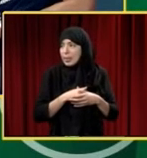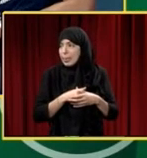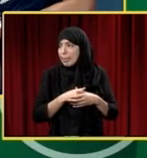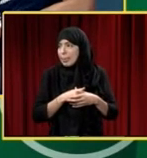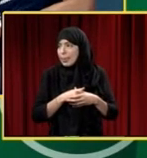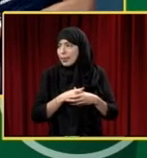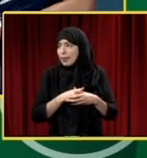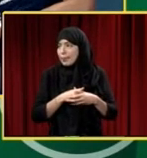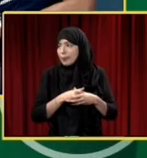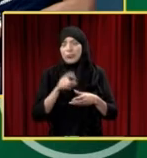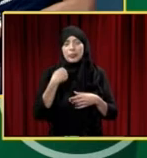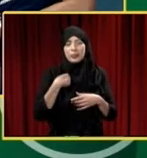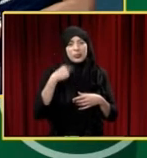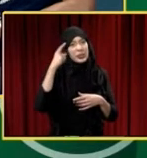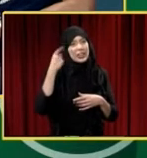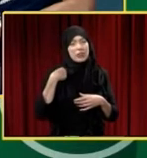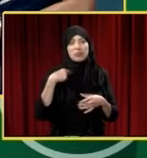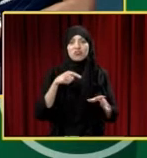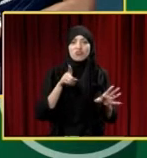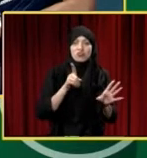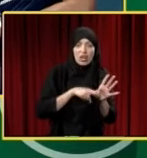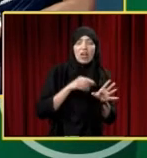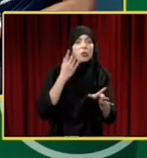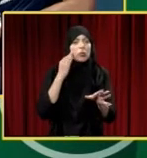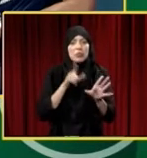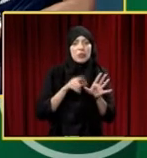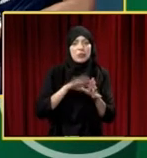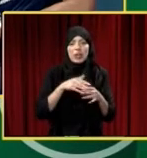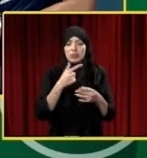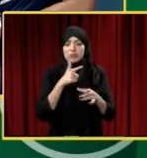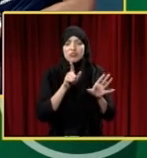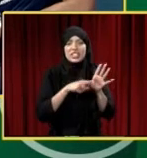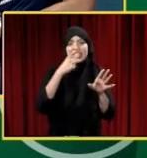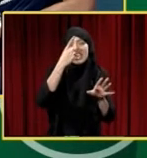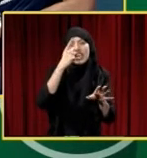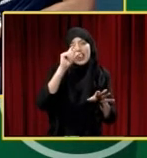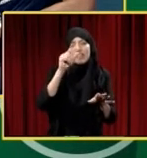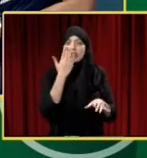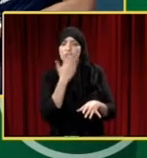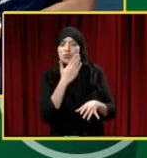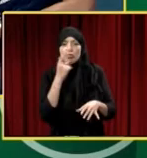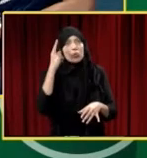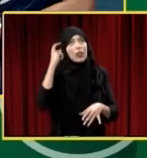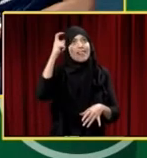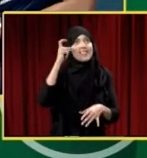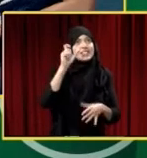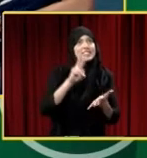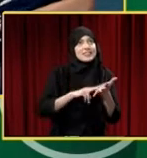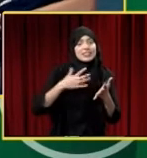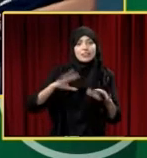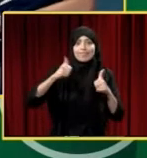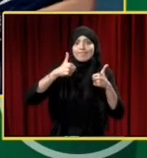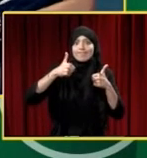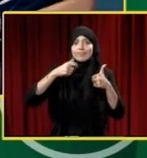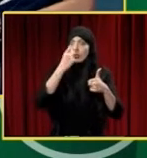so sometimes you have to give back to the community, mm. and this was a way of giving back to the community. Sure. And obviously, the first event, Deaf Run 2012,